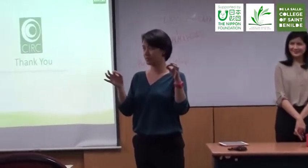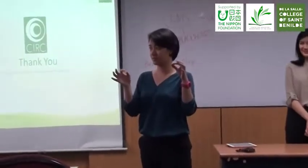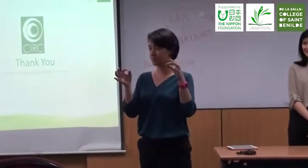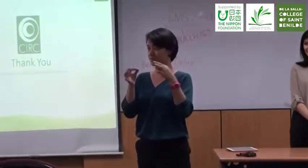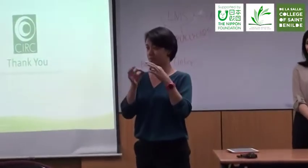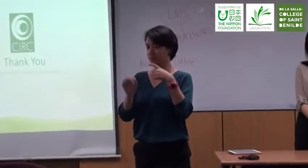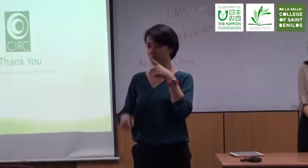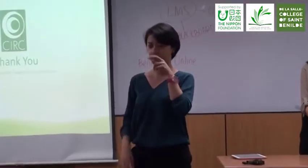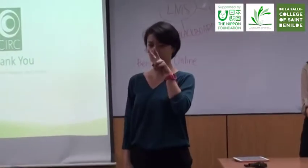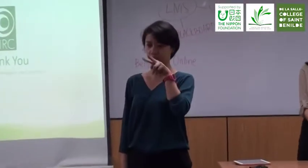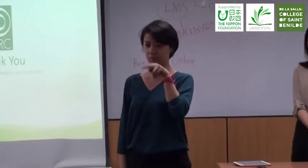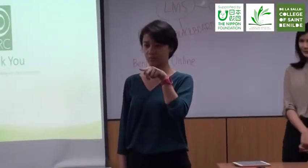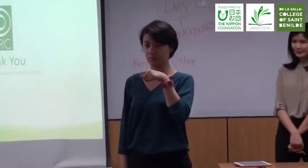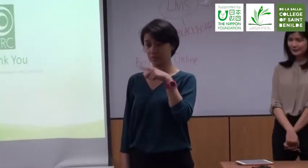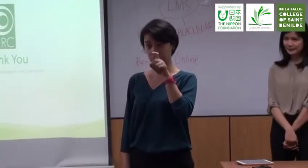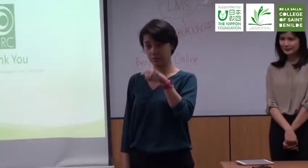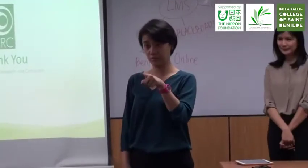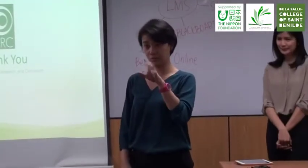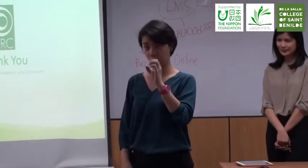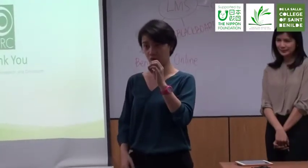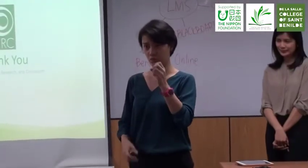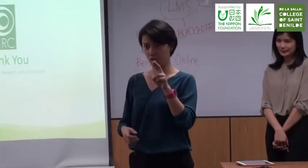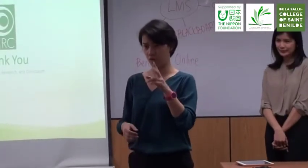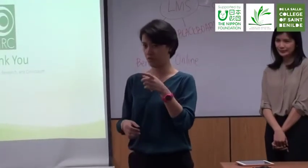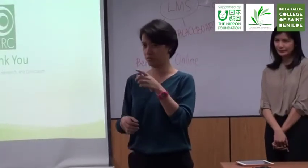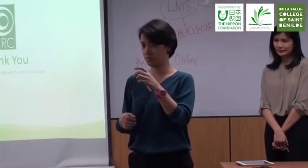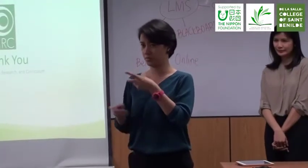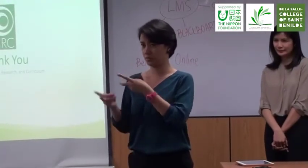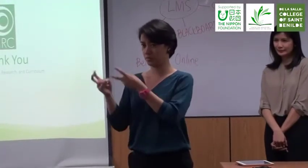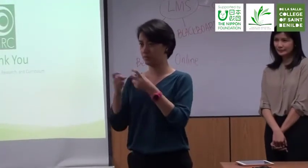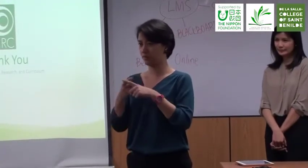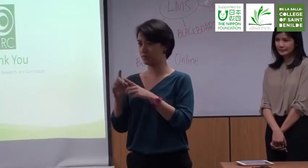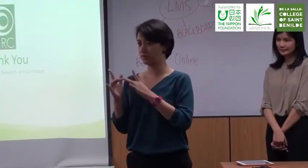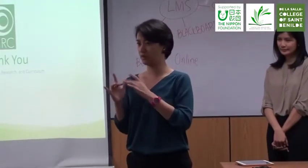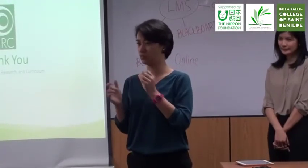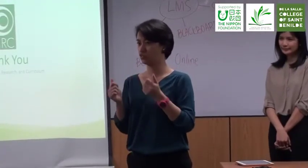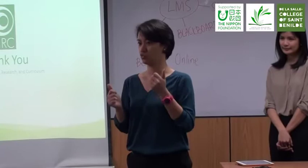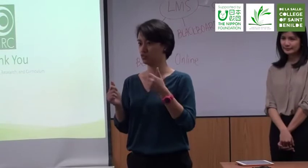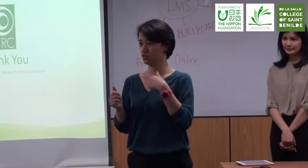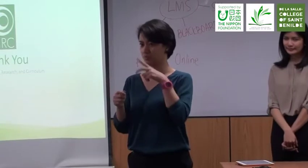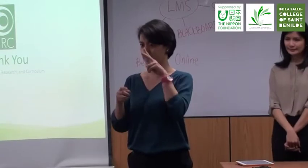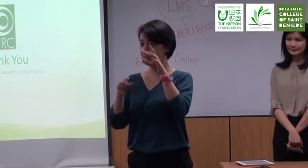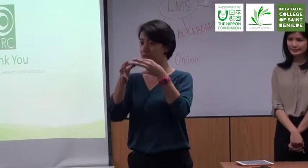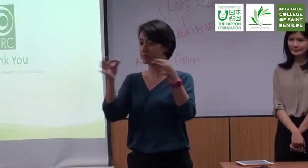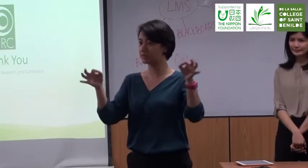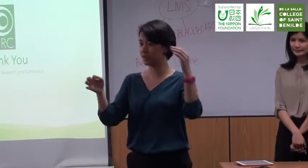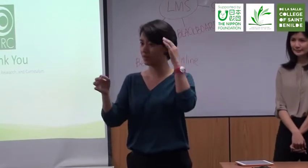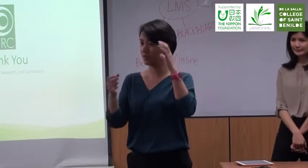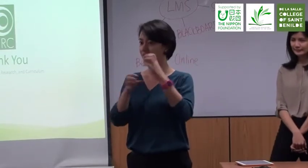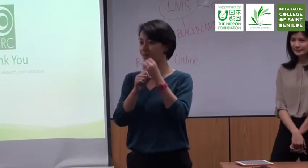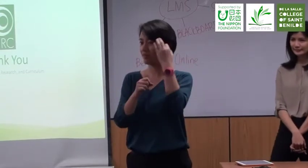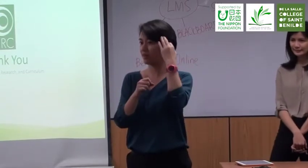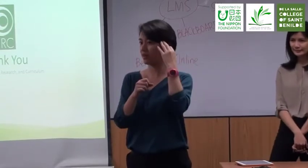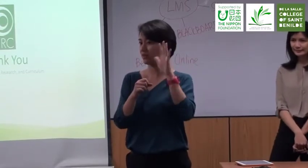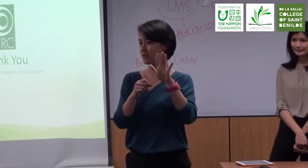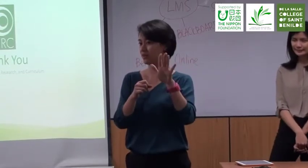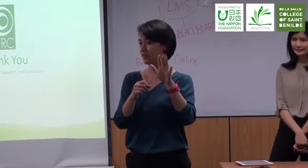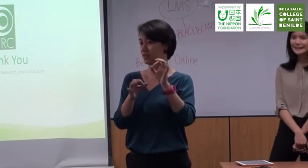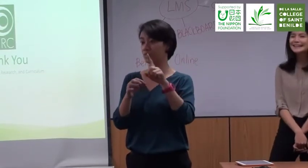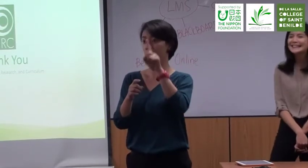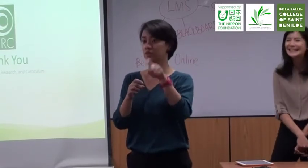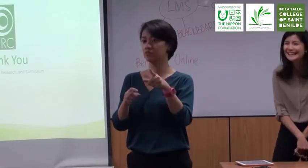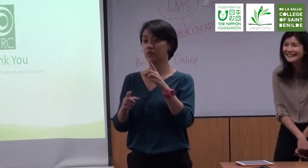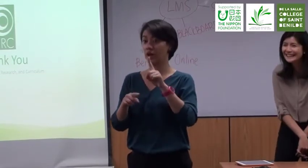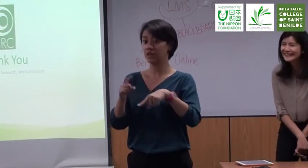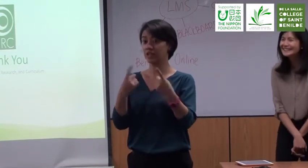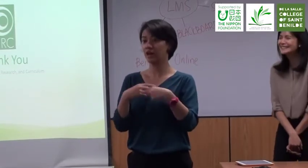I am familiar with their style, with the way they construct their sentences, from my experience. So I know if somebody helped them, or